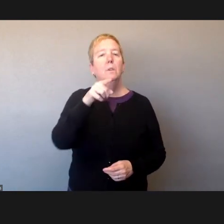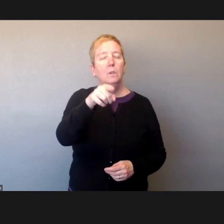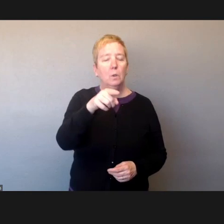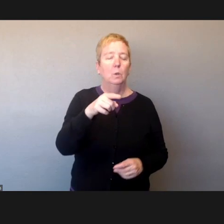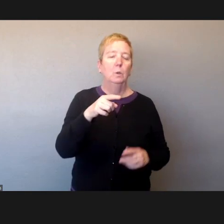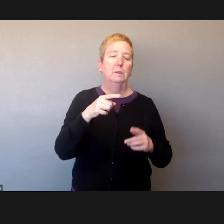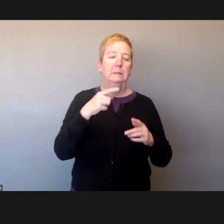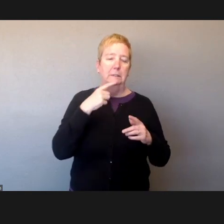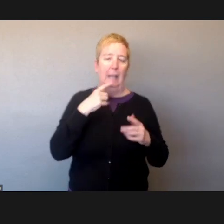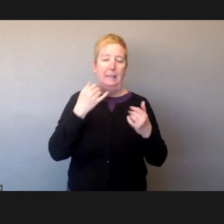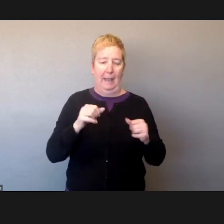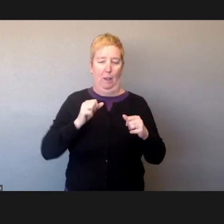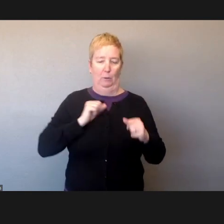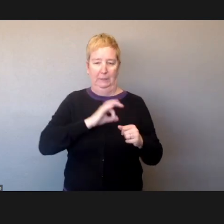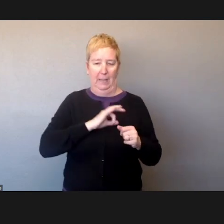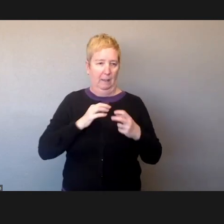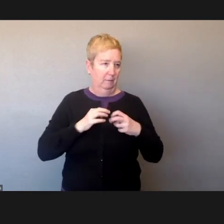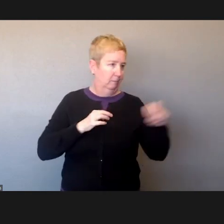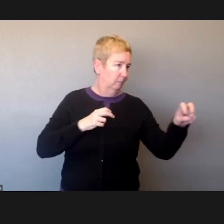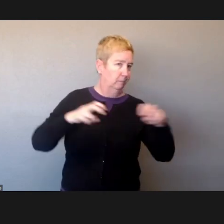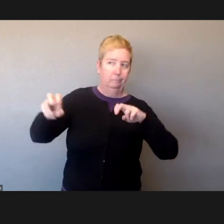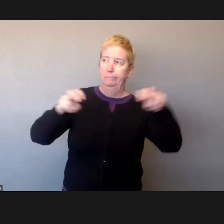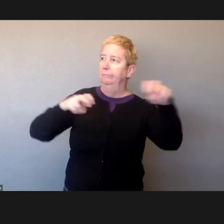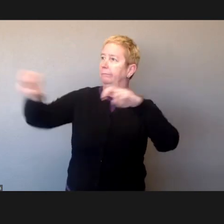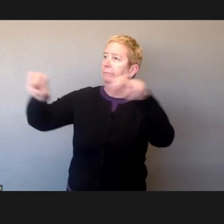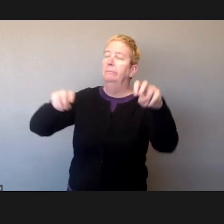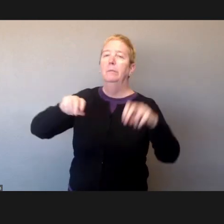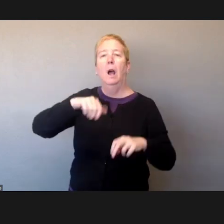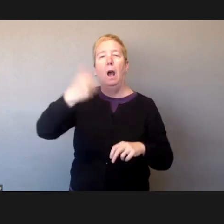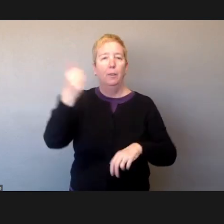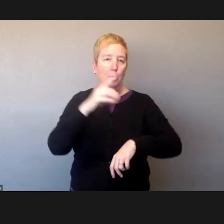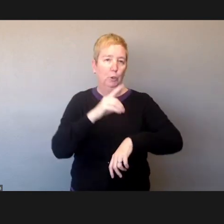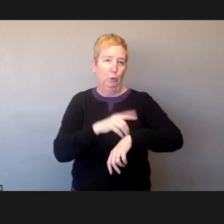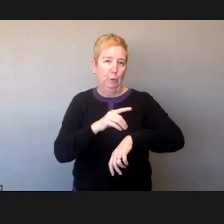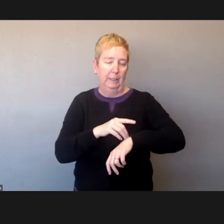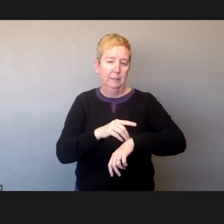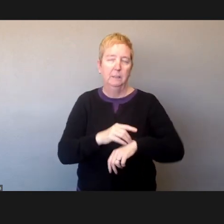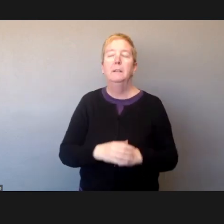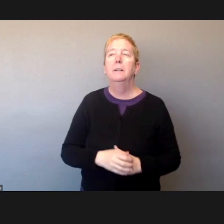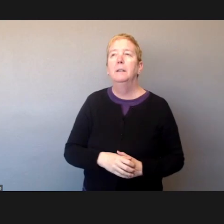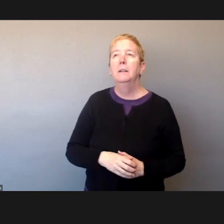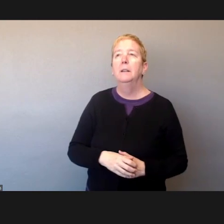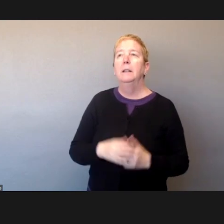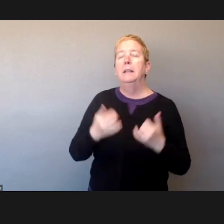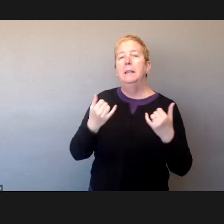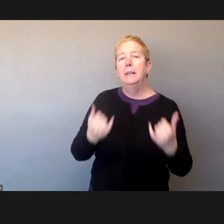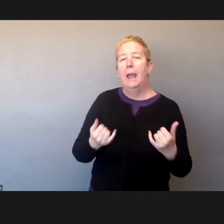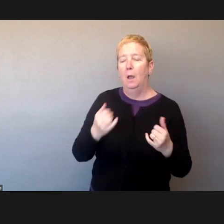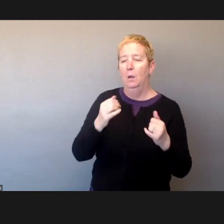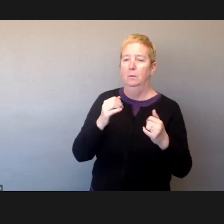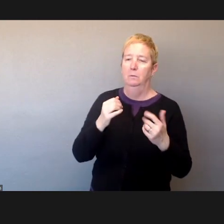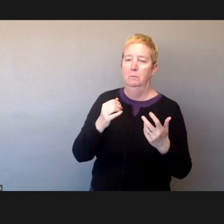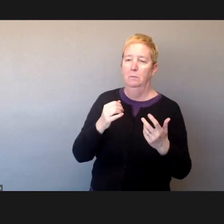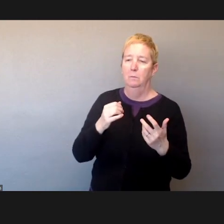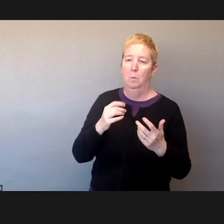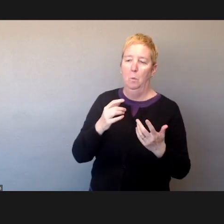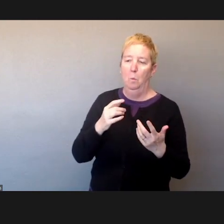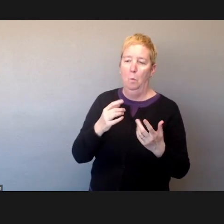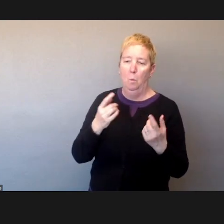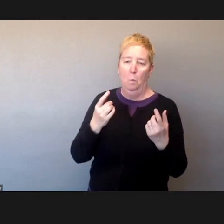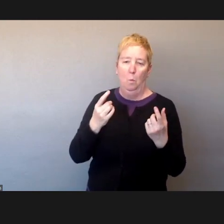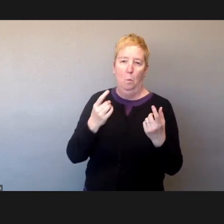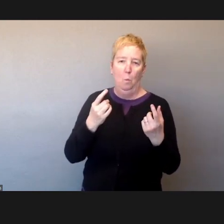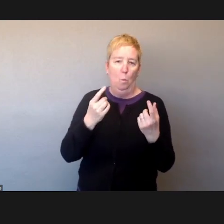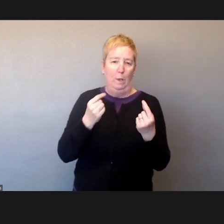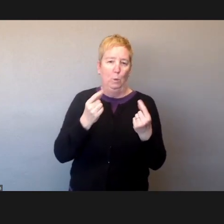to other duties, one curiosity is how is NMDOH preparing for implications of long